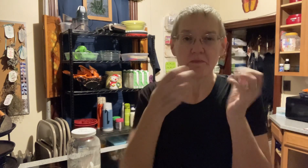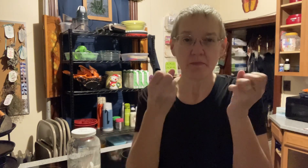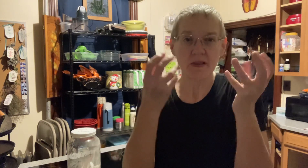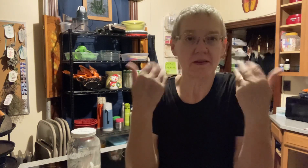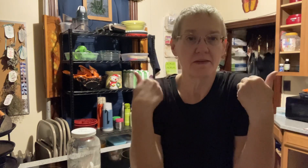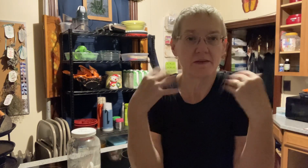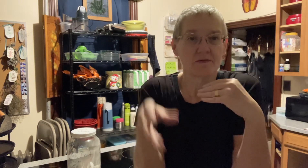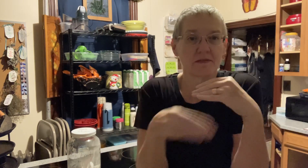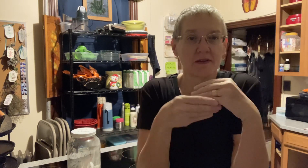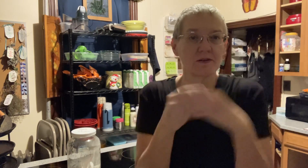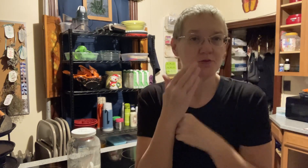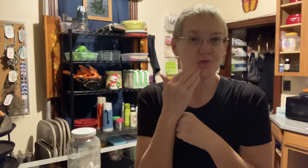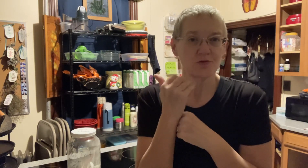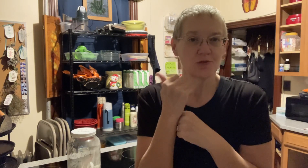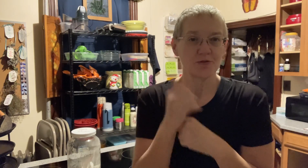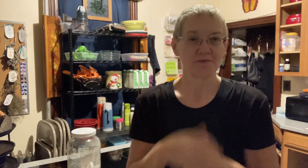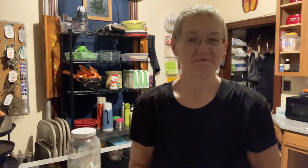read the labels. Many maple